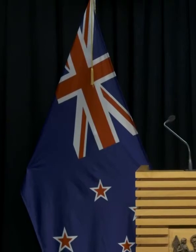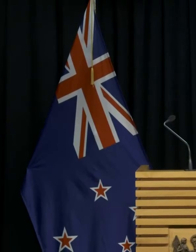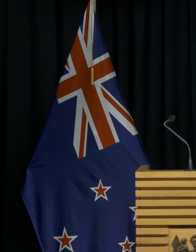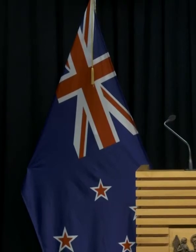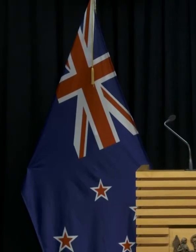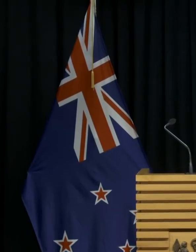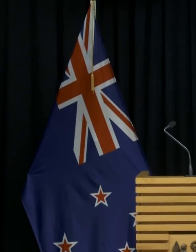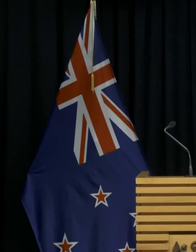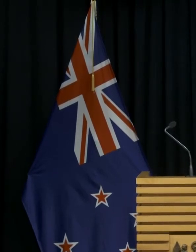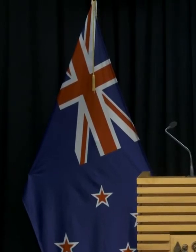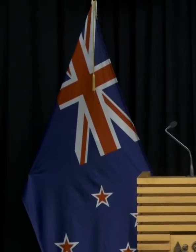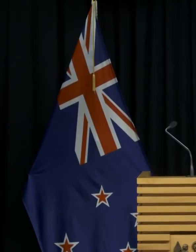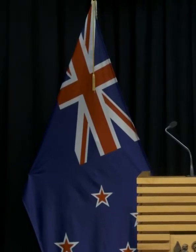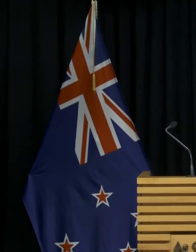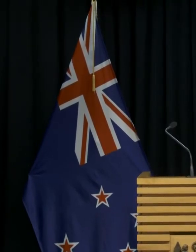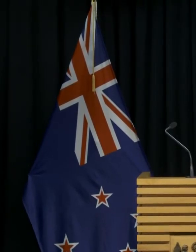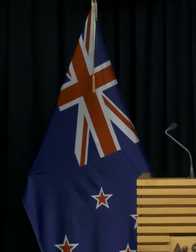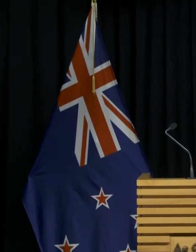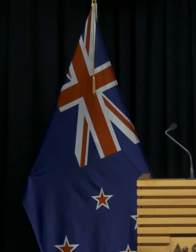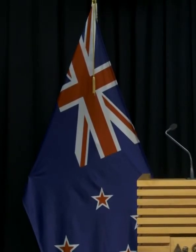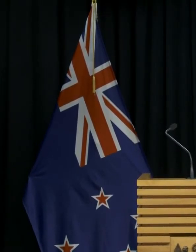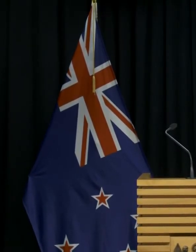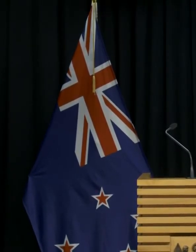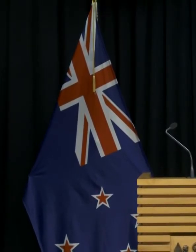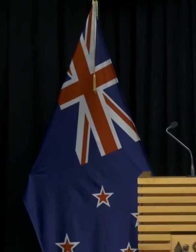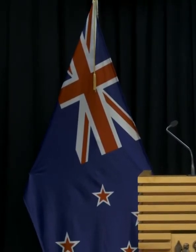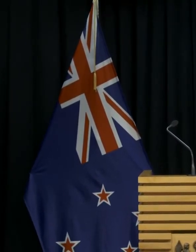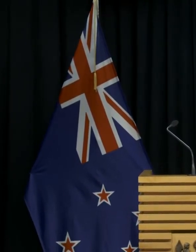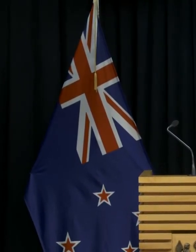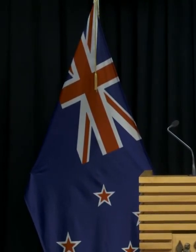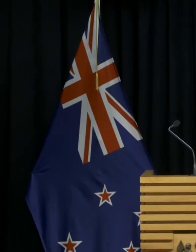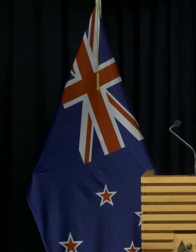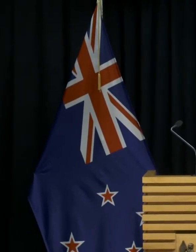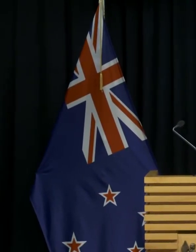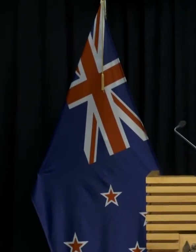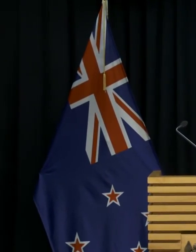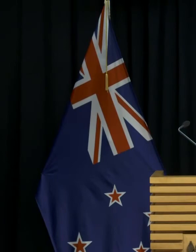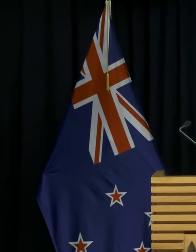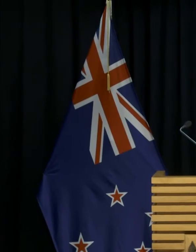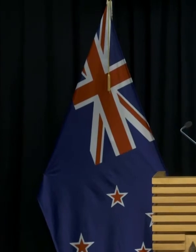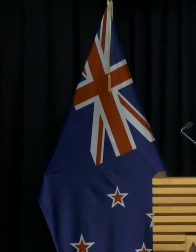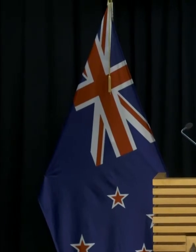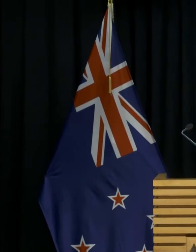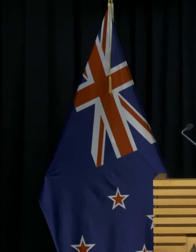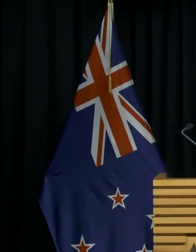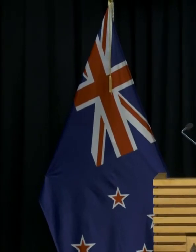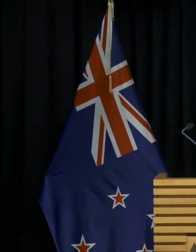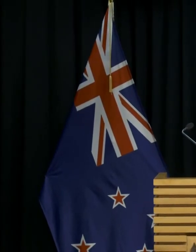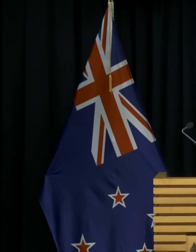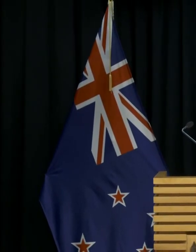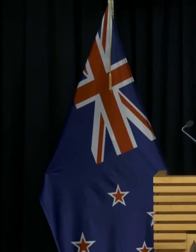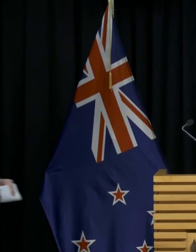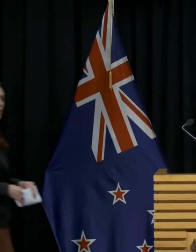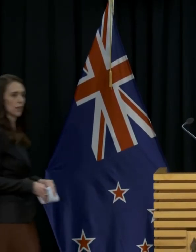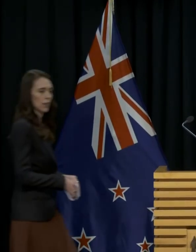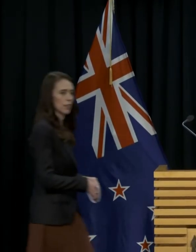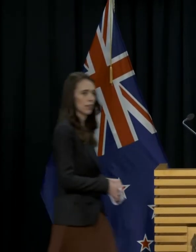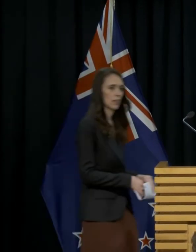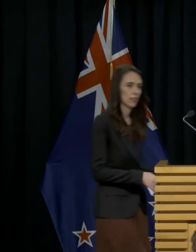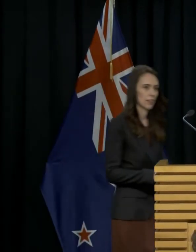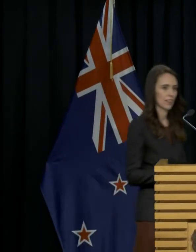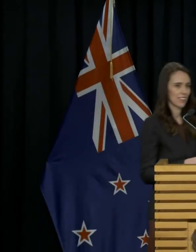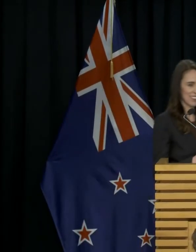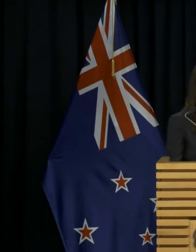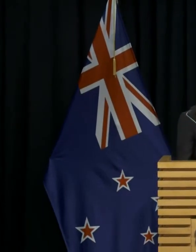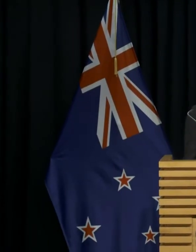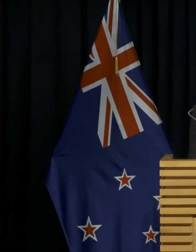you should be entitled to the same healthcare treatment and rehabilitation and physiotherapy and have that all organised for you